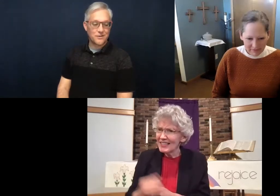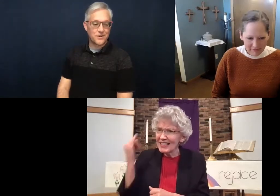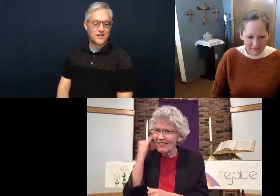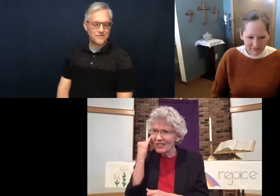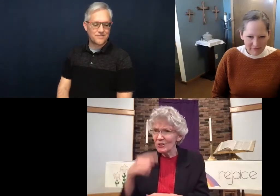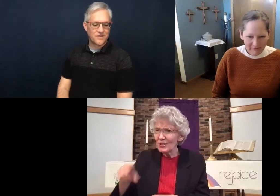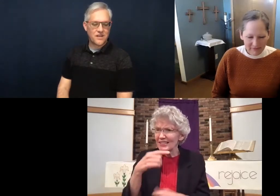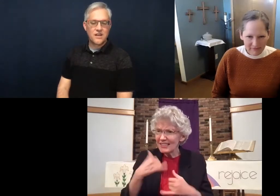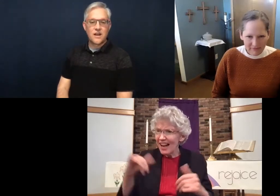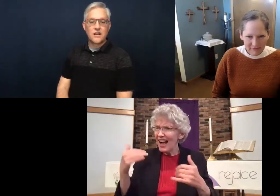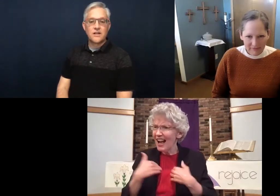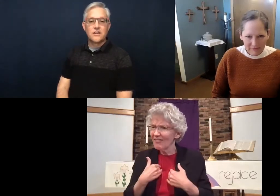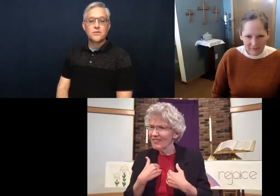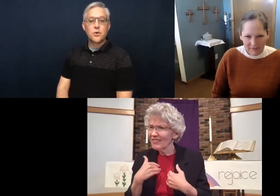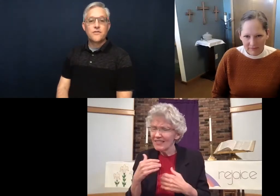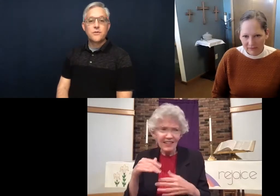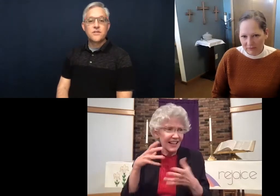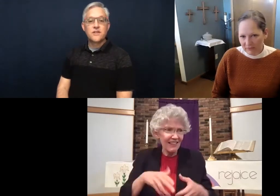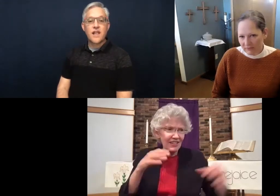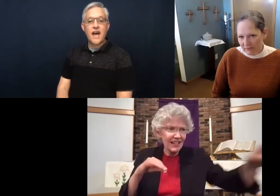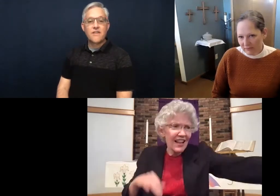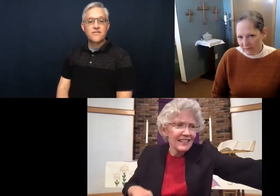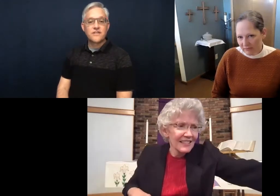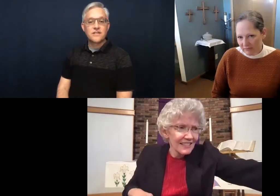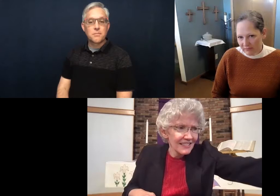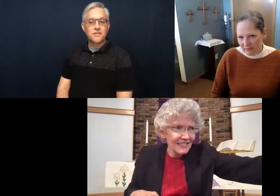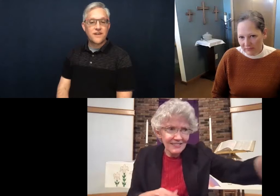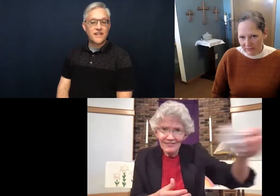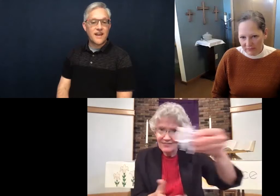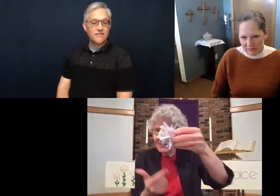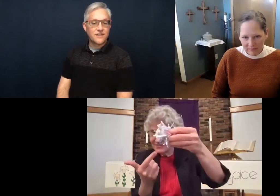Hallelujah. So if you still have some confetti left